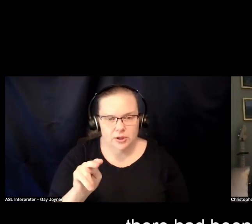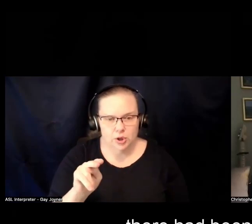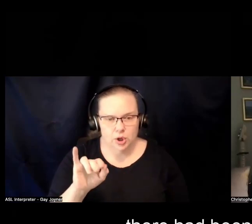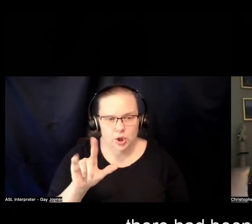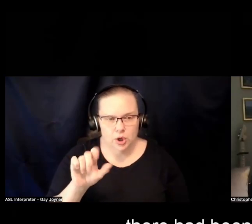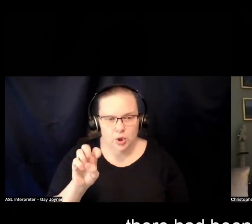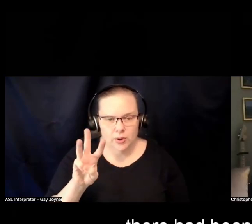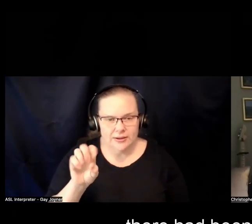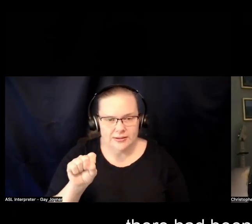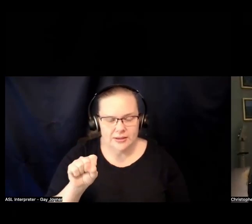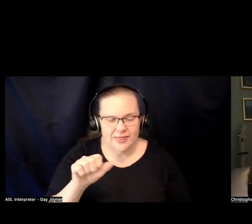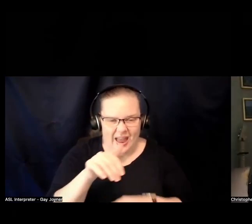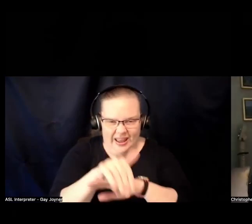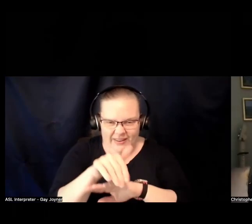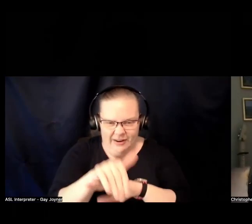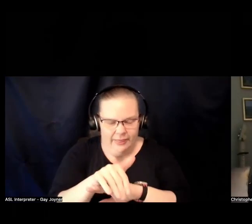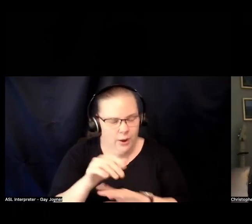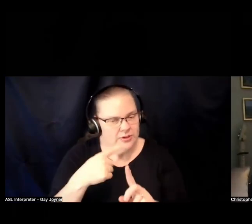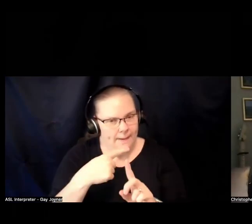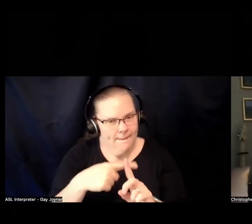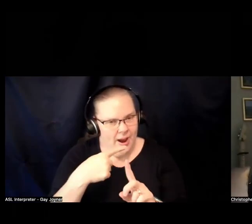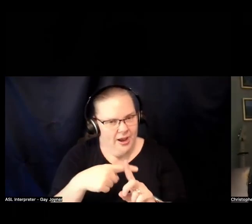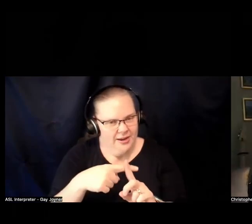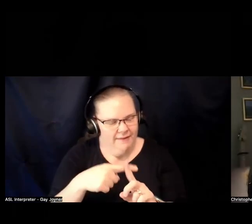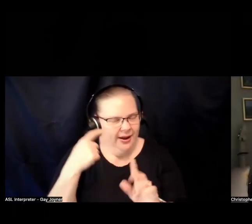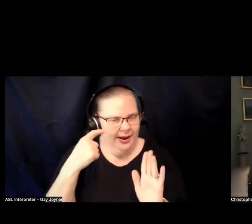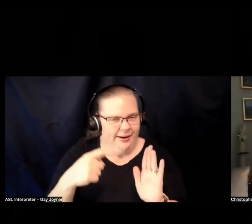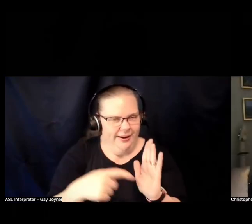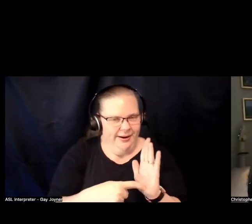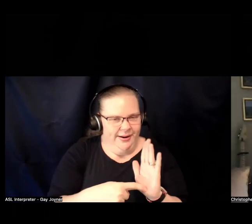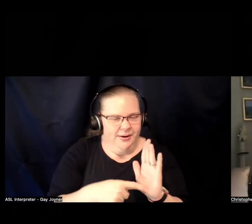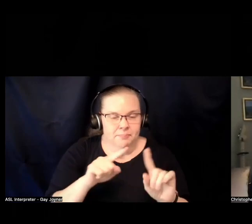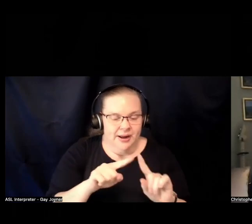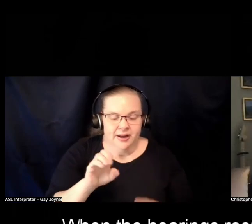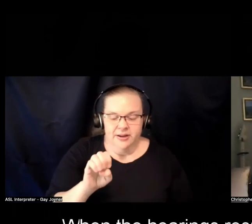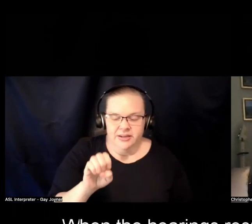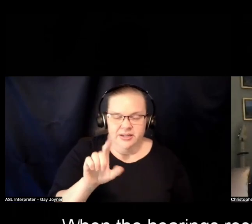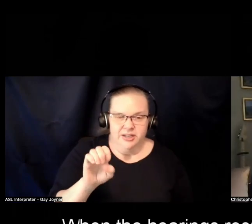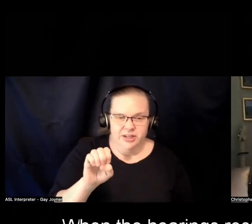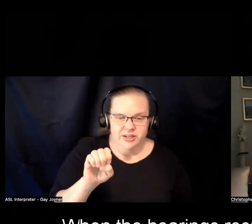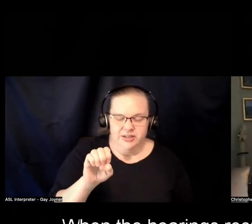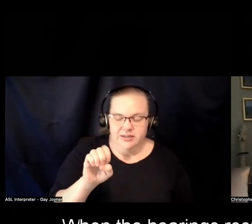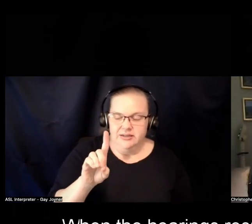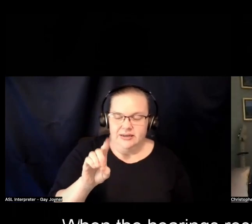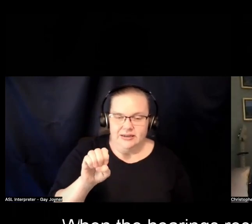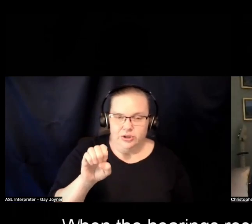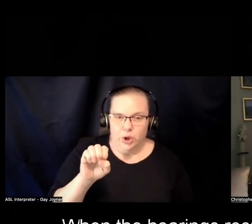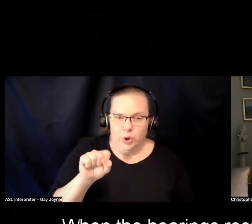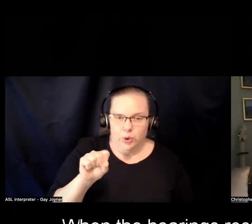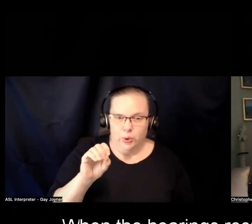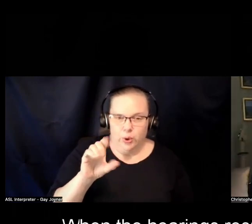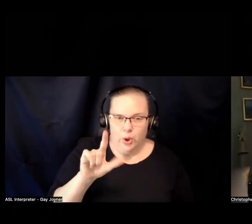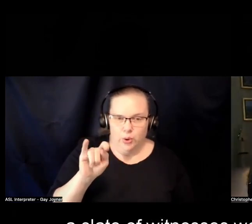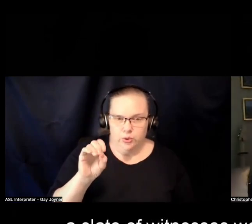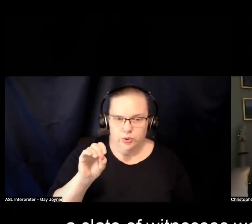there had been a positive identification. It was DeSola's word against Anna's. When the hearings resumed on Monday, December